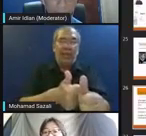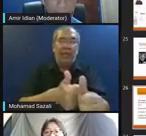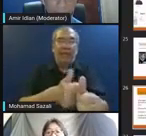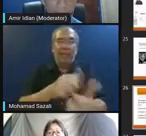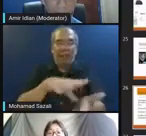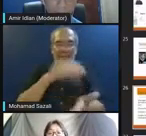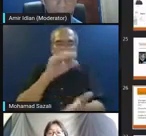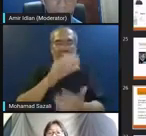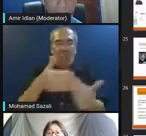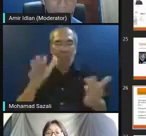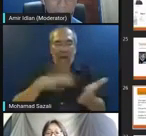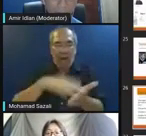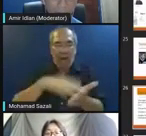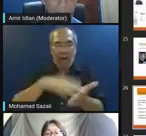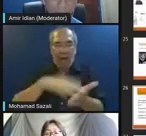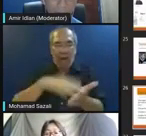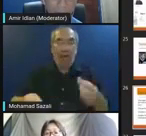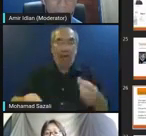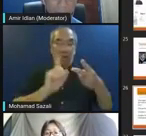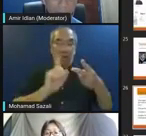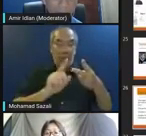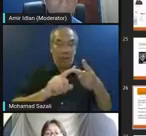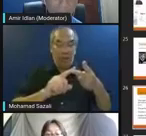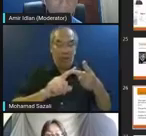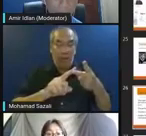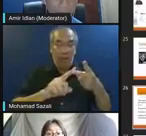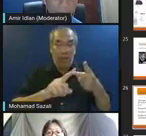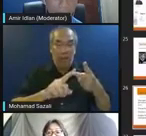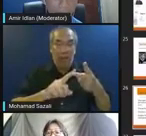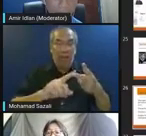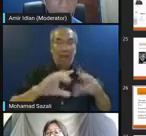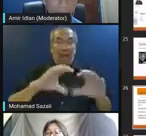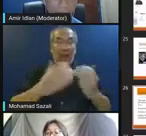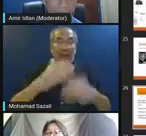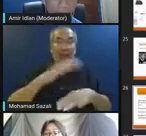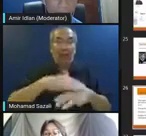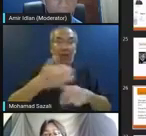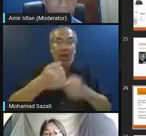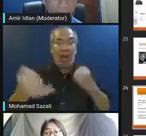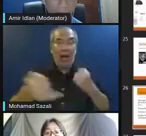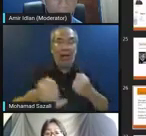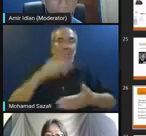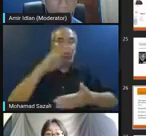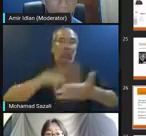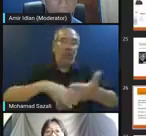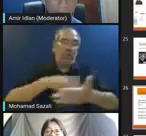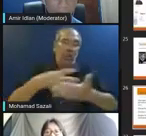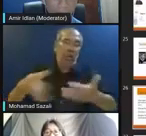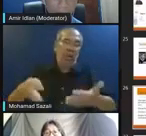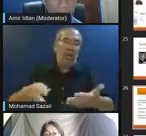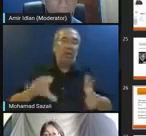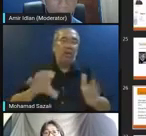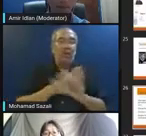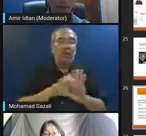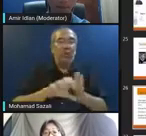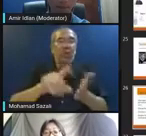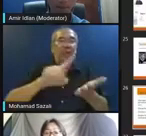you. Just that we have to make sure that the time is right. Make a proper schedule for all of us.